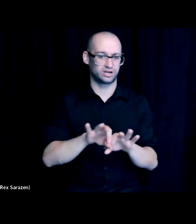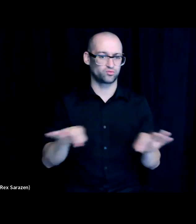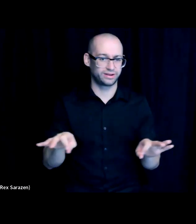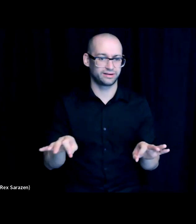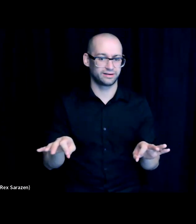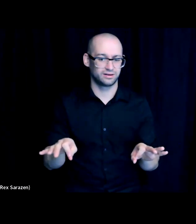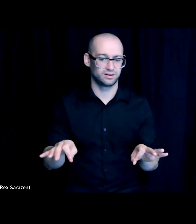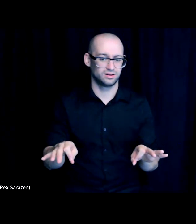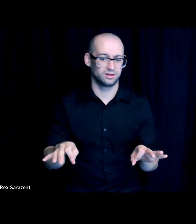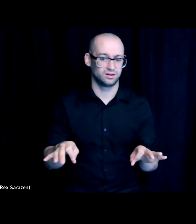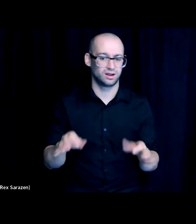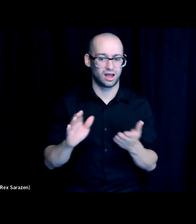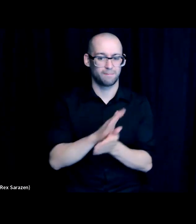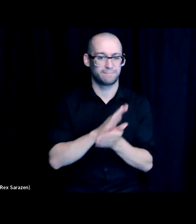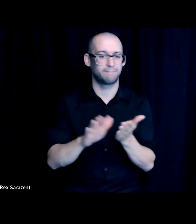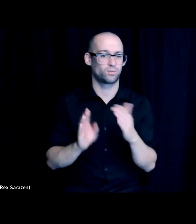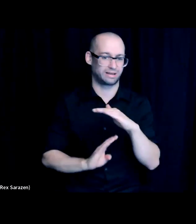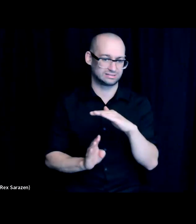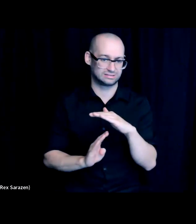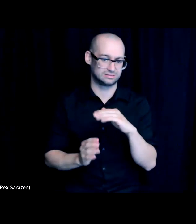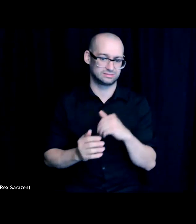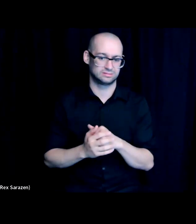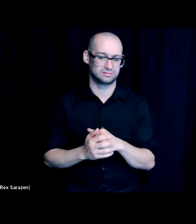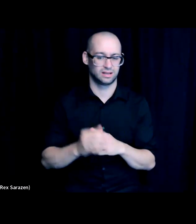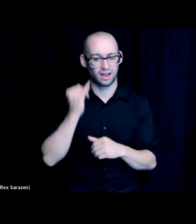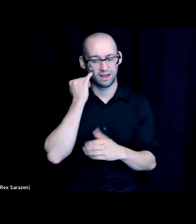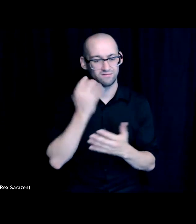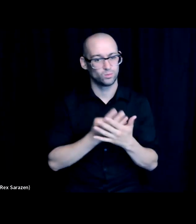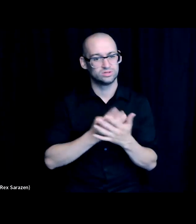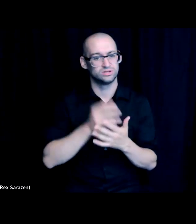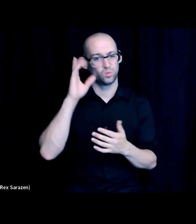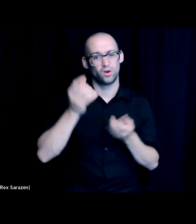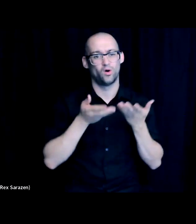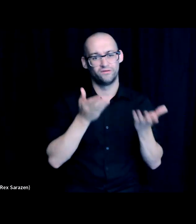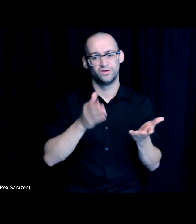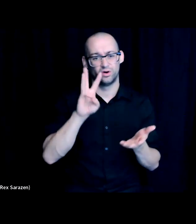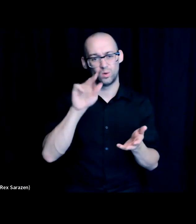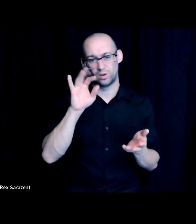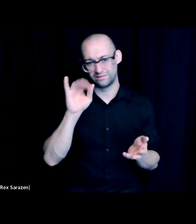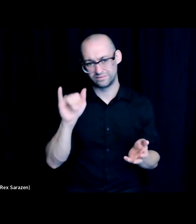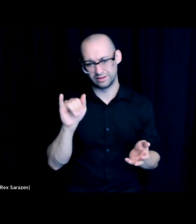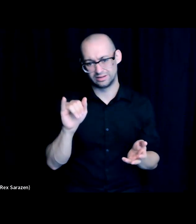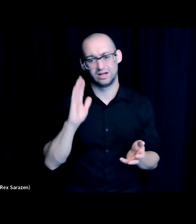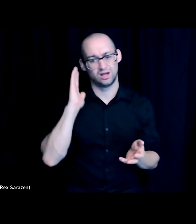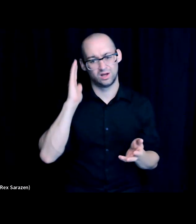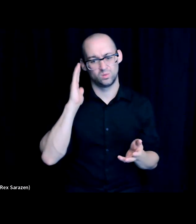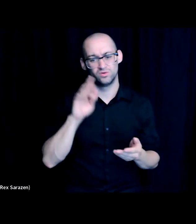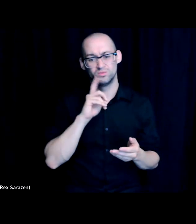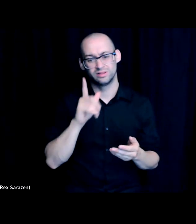degrees, paper-based, right? So if the prison would just offer Wi-Fi, that would